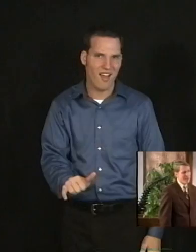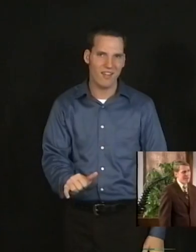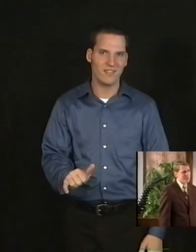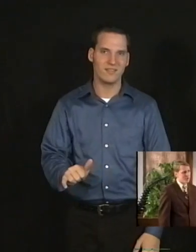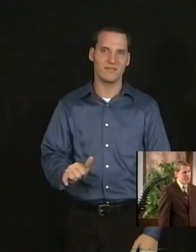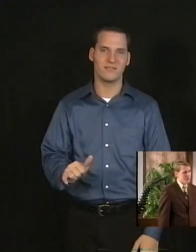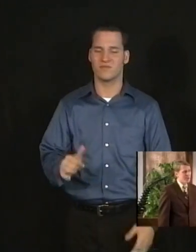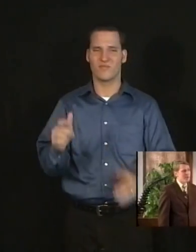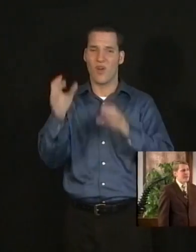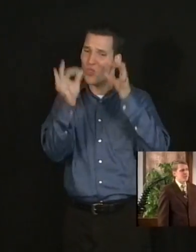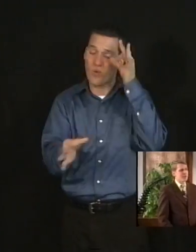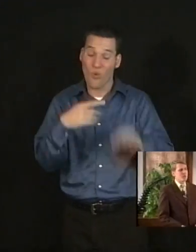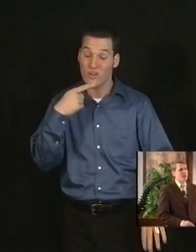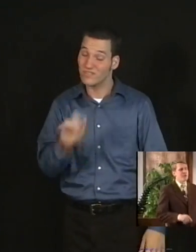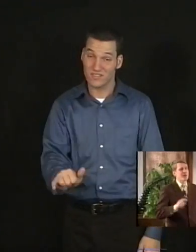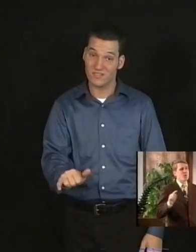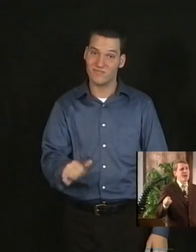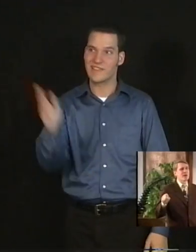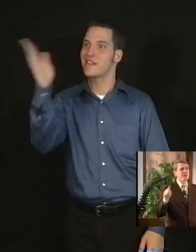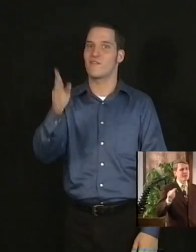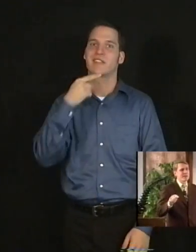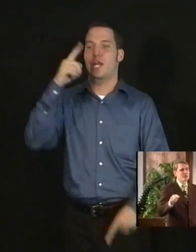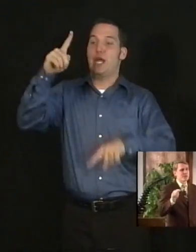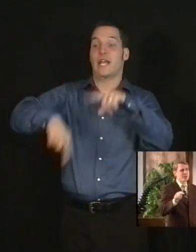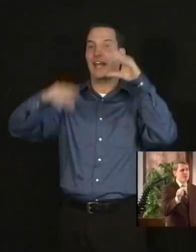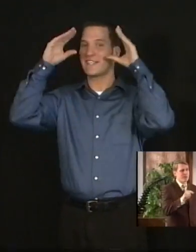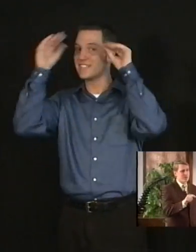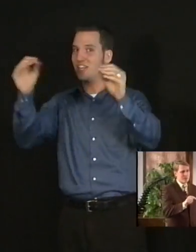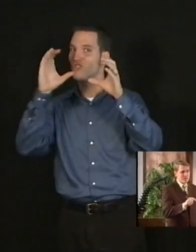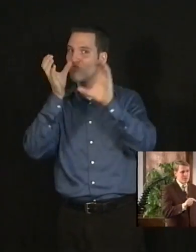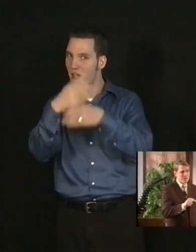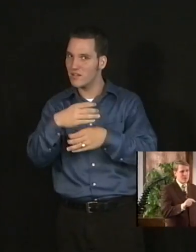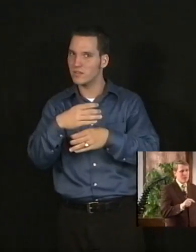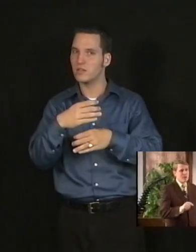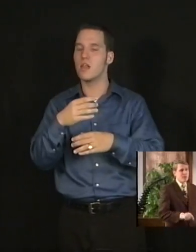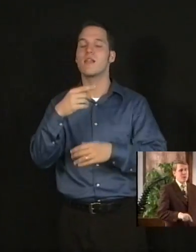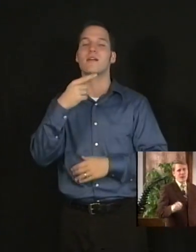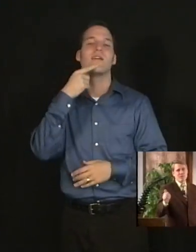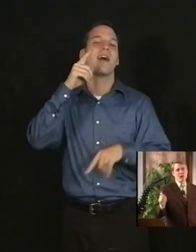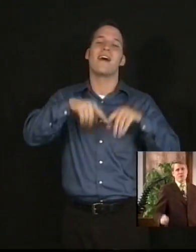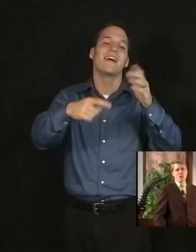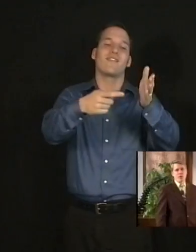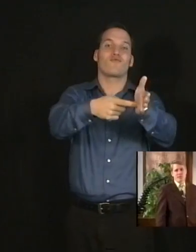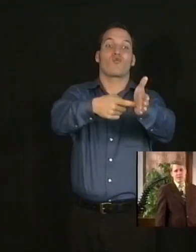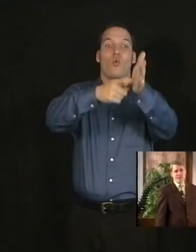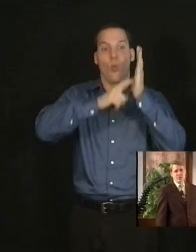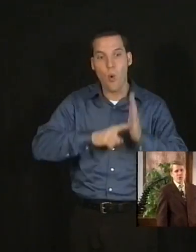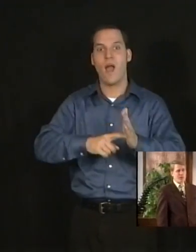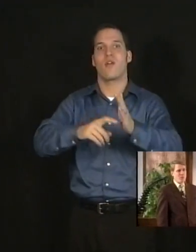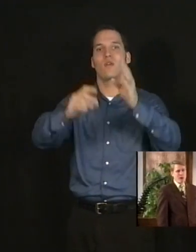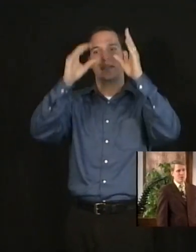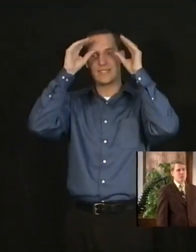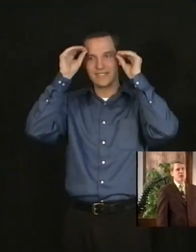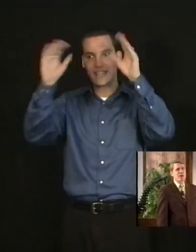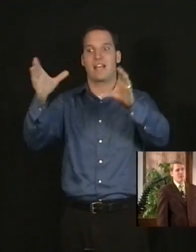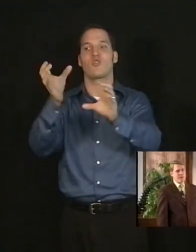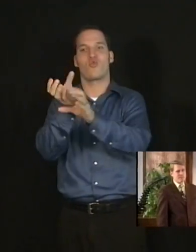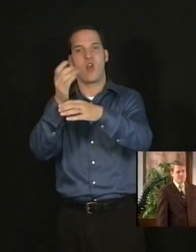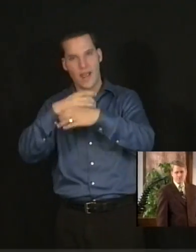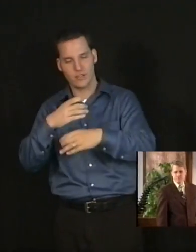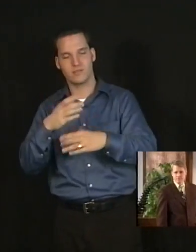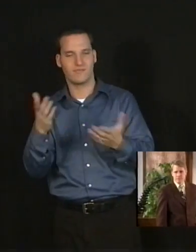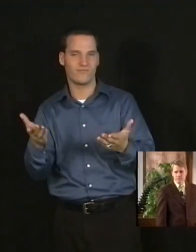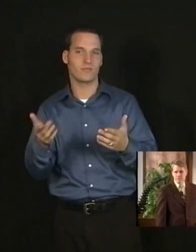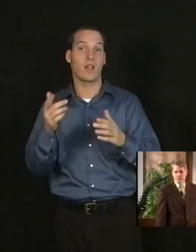They never said you can't teach creation. They just said you can't require that the teachers teach creation. If we passed a law in Florida that said the teachers are required to